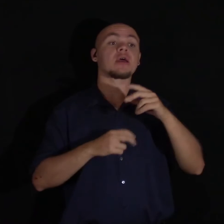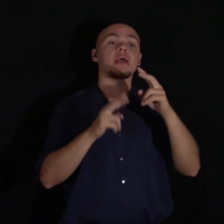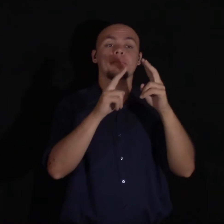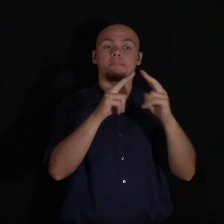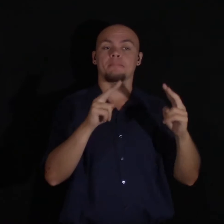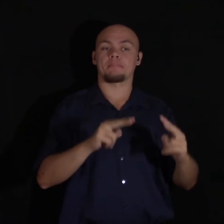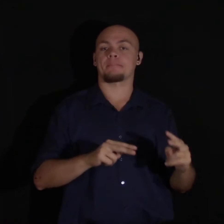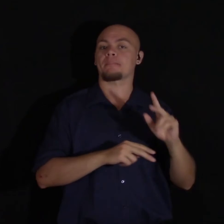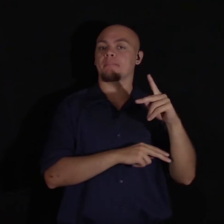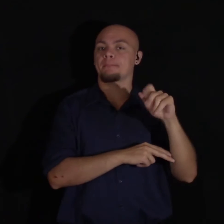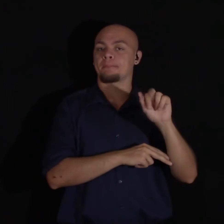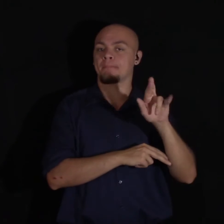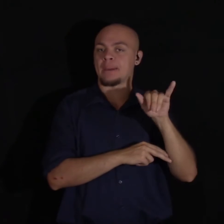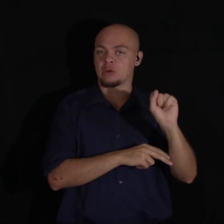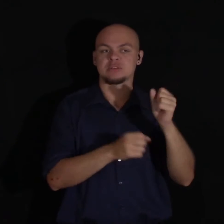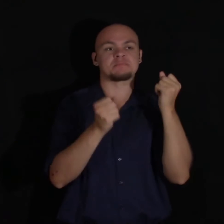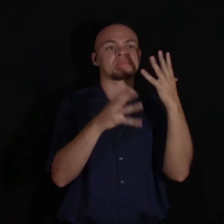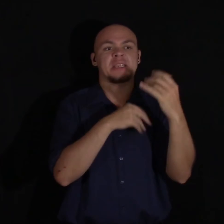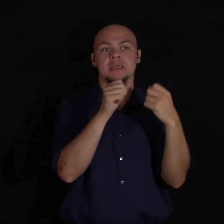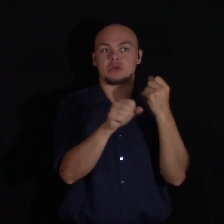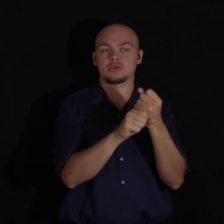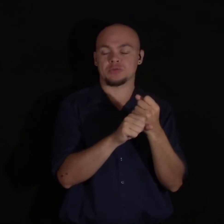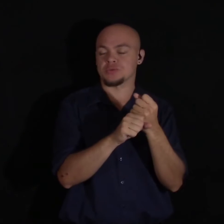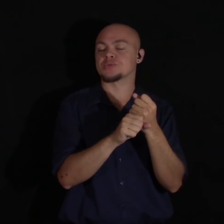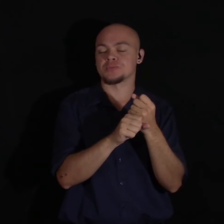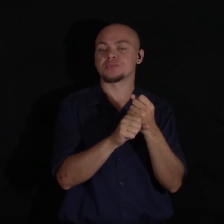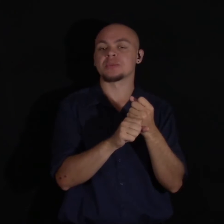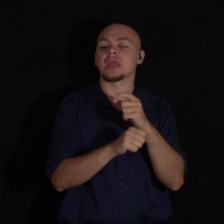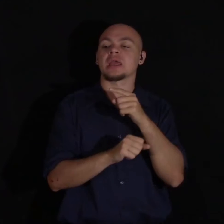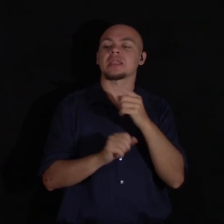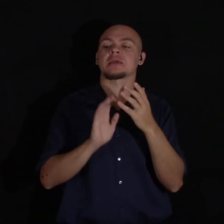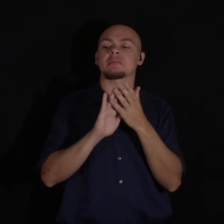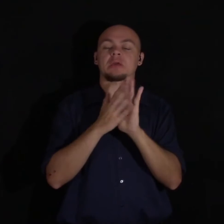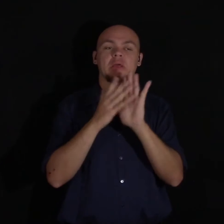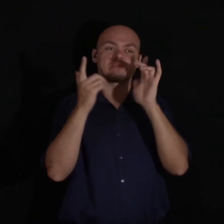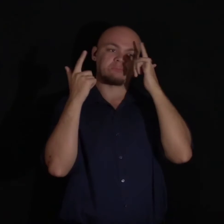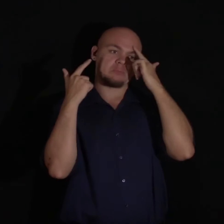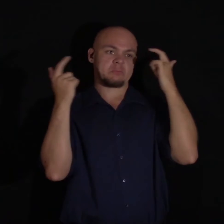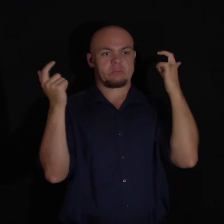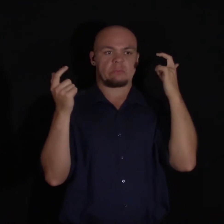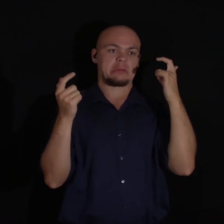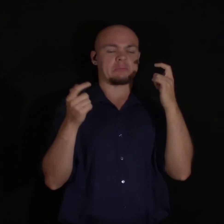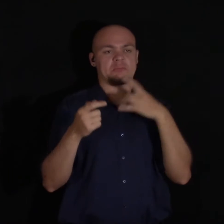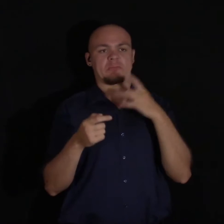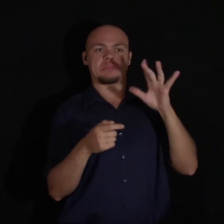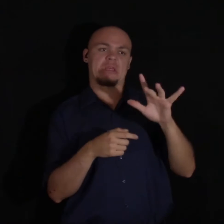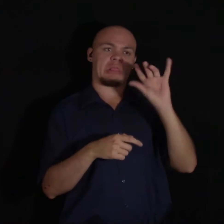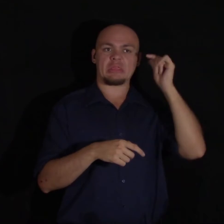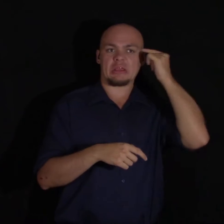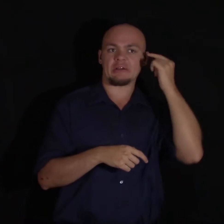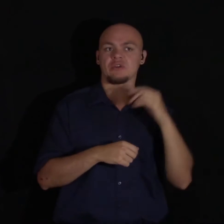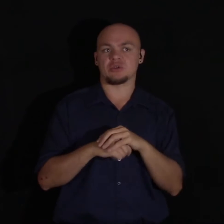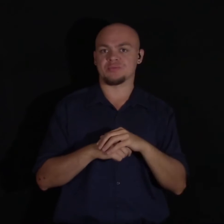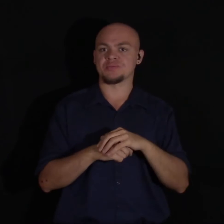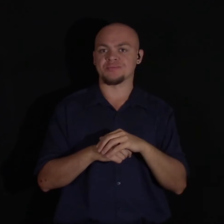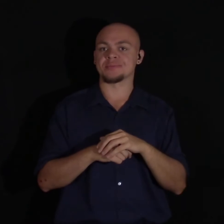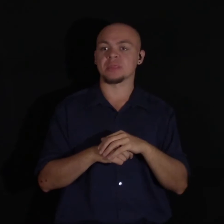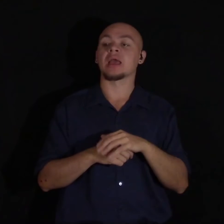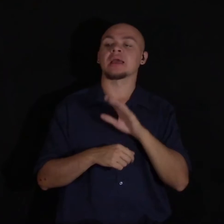reason which I could not learn, he became obnoxious to the government. He was seized and cast into